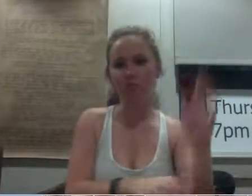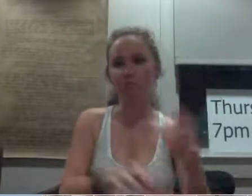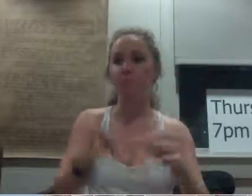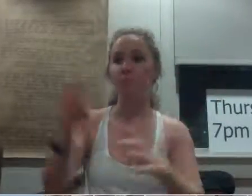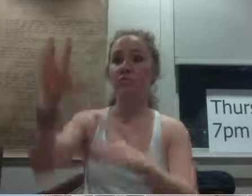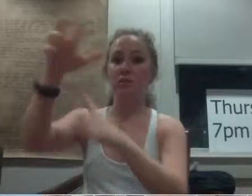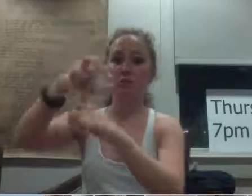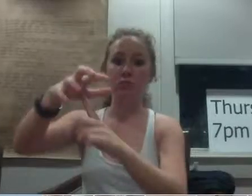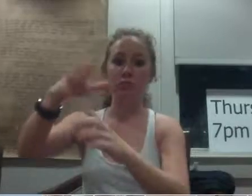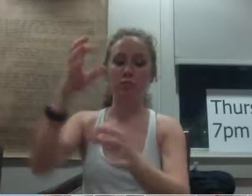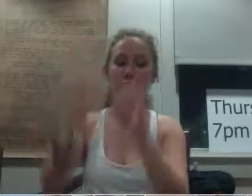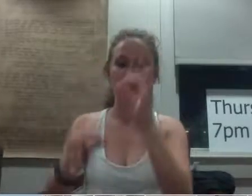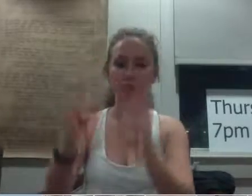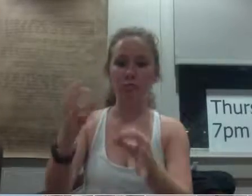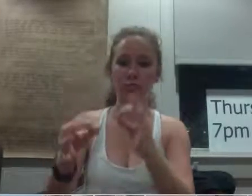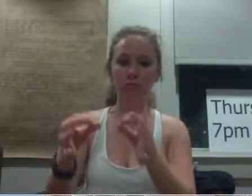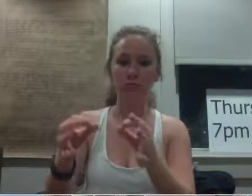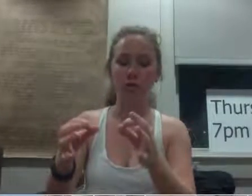if they fit into the Constitution.